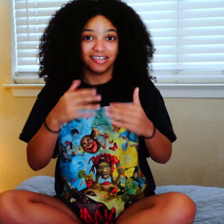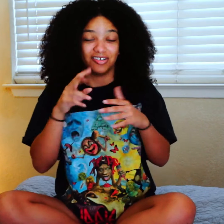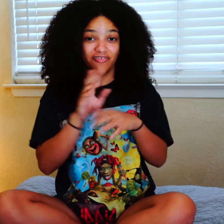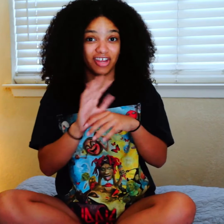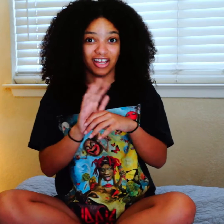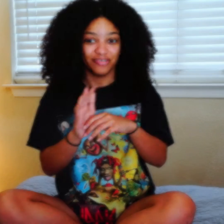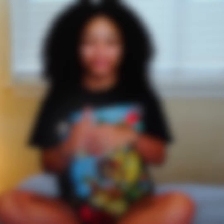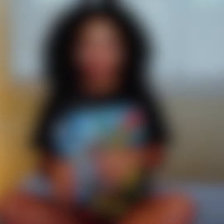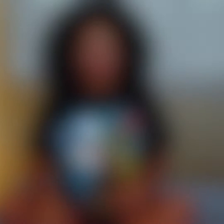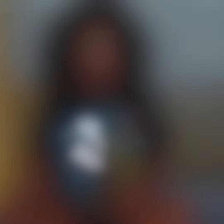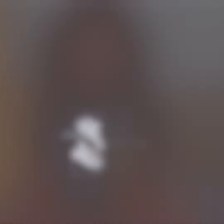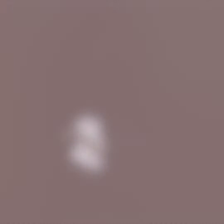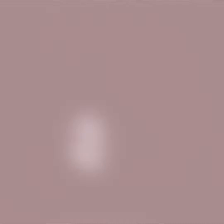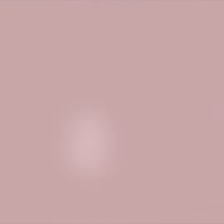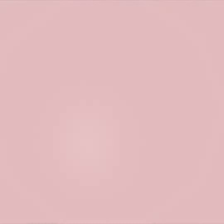the video.